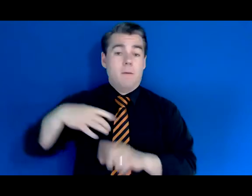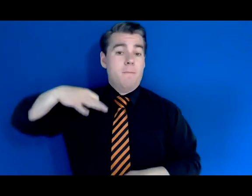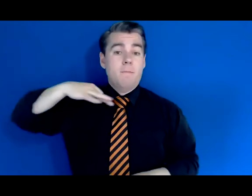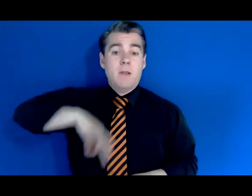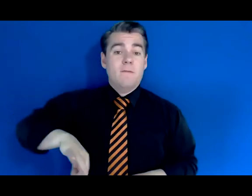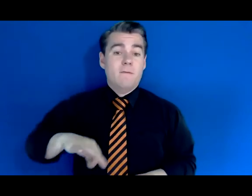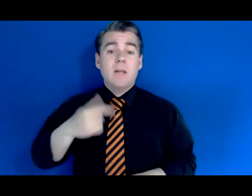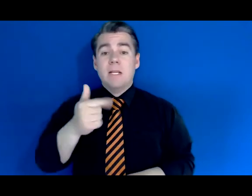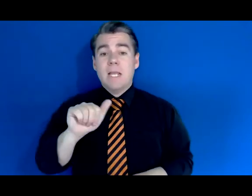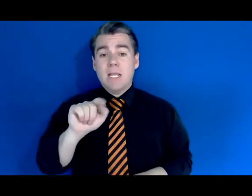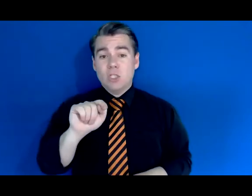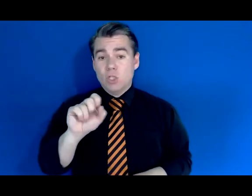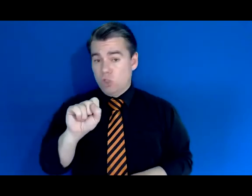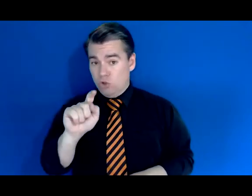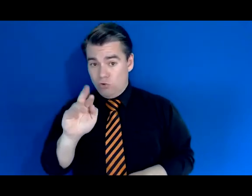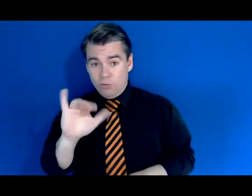gastric and